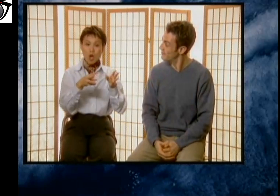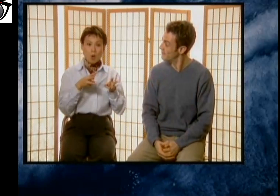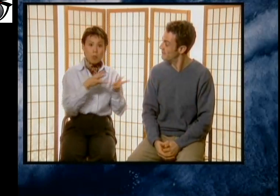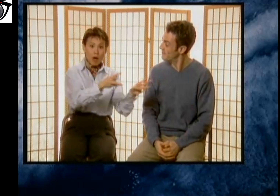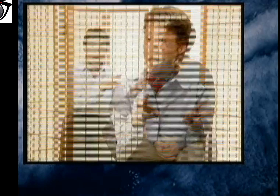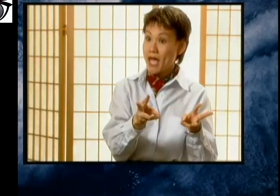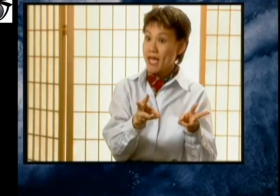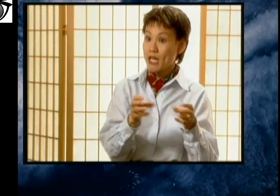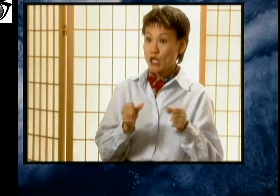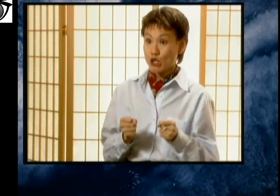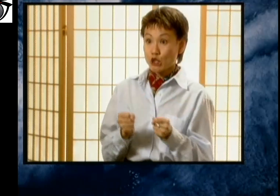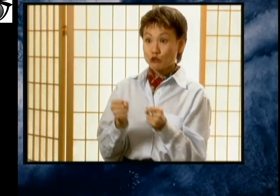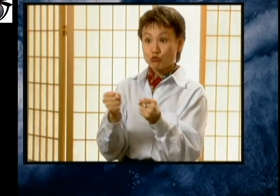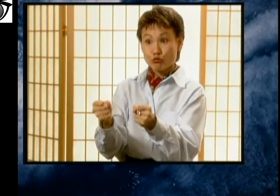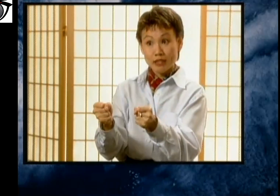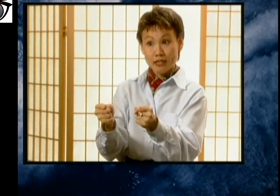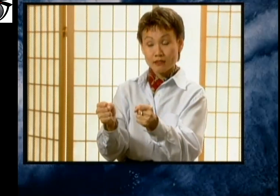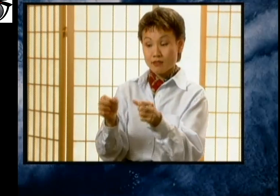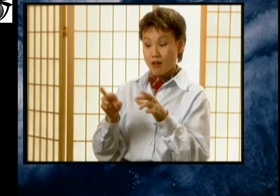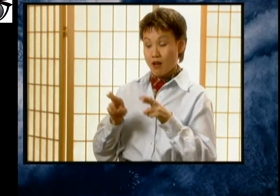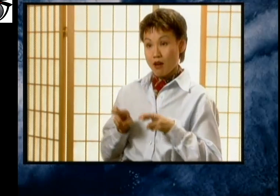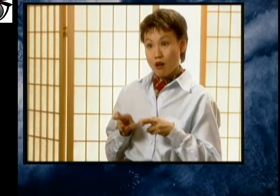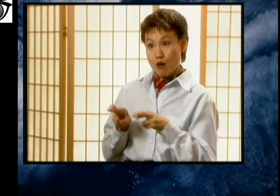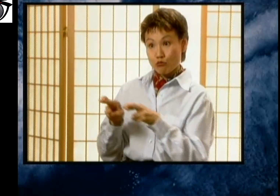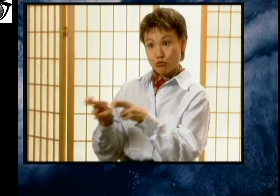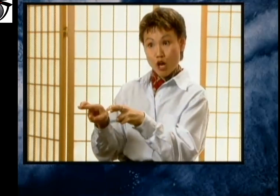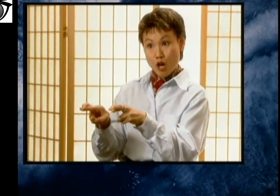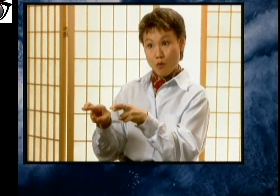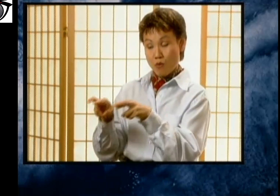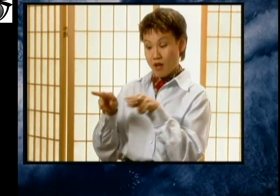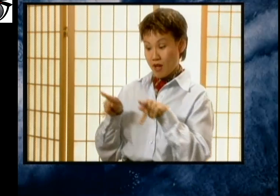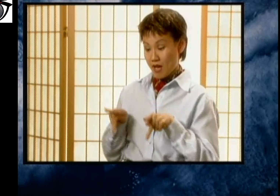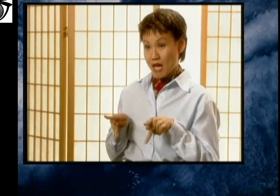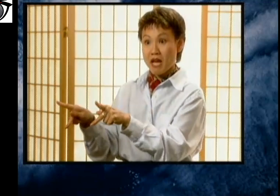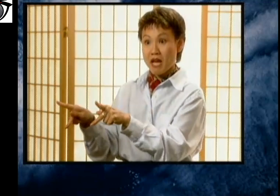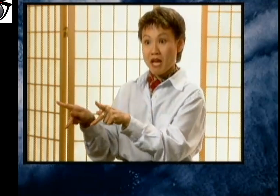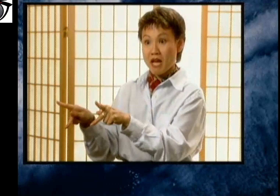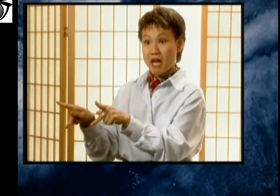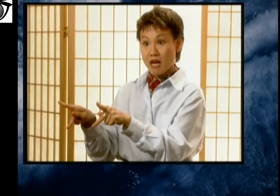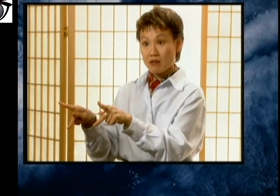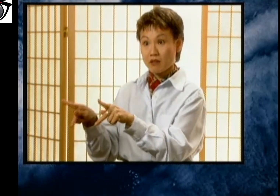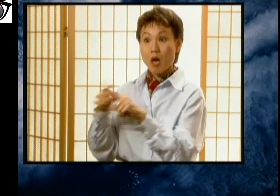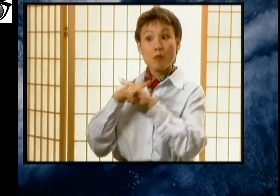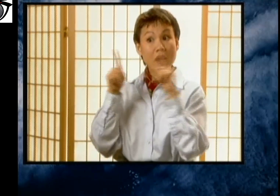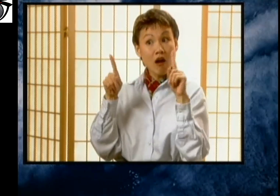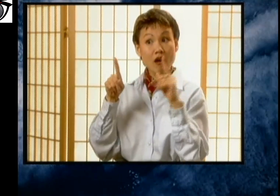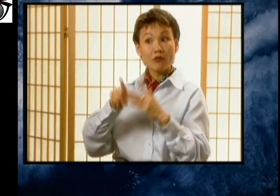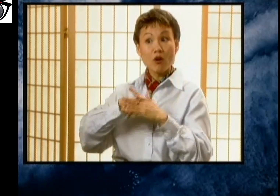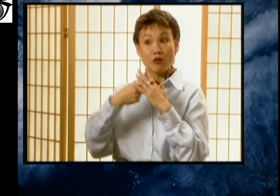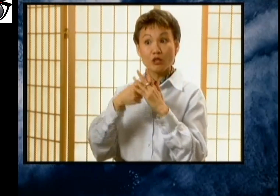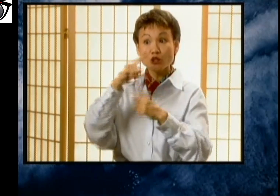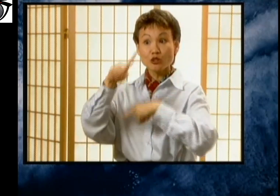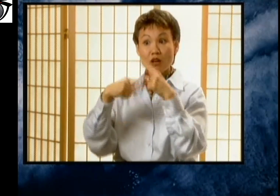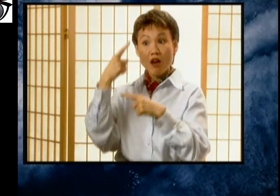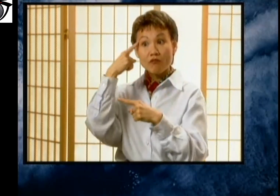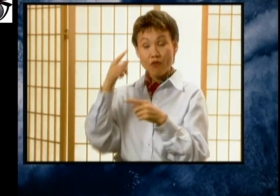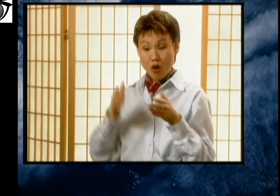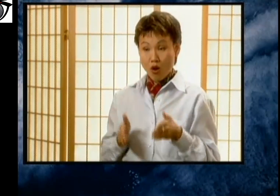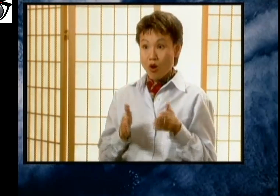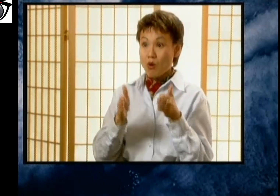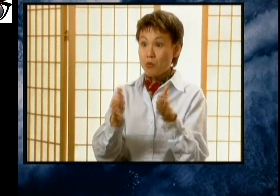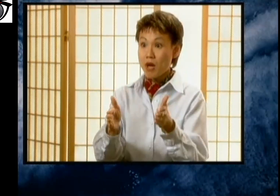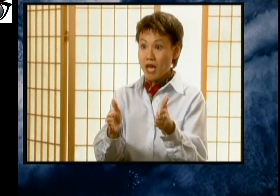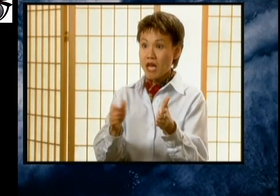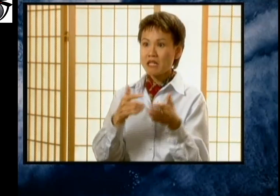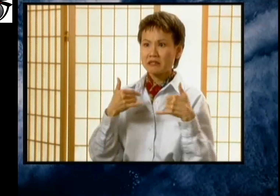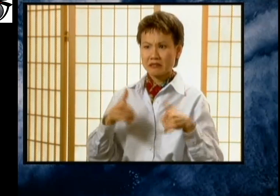Perfect examples: way, street, road, path.